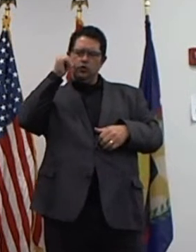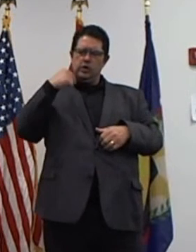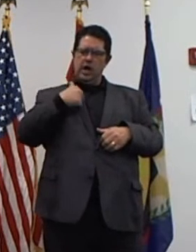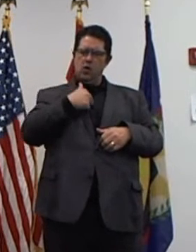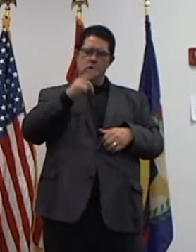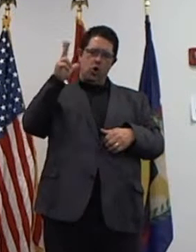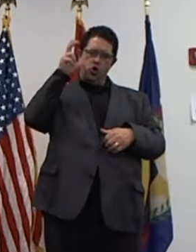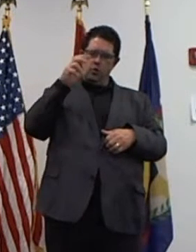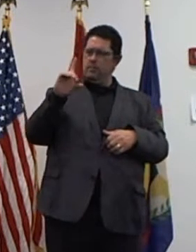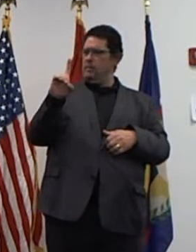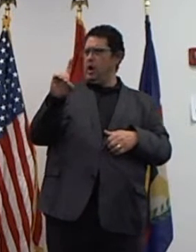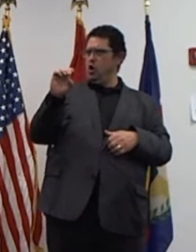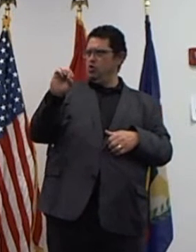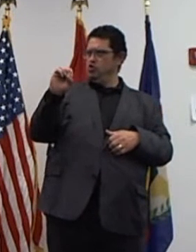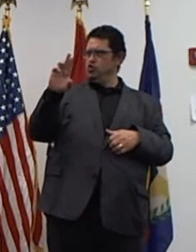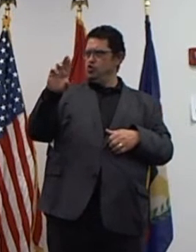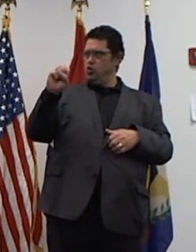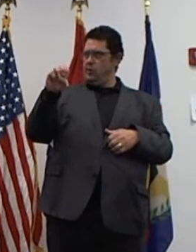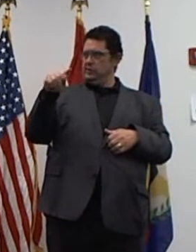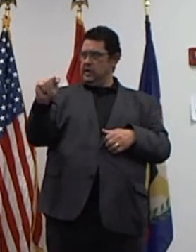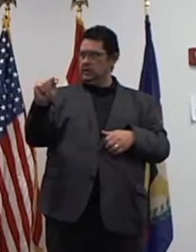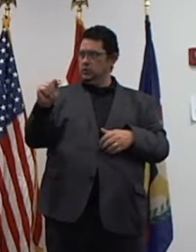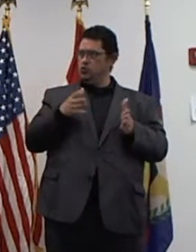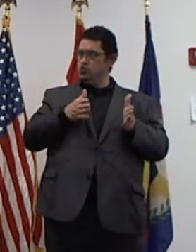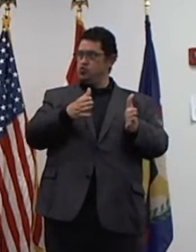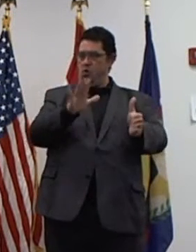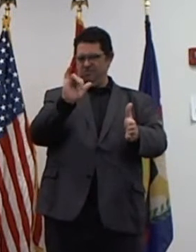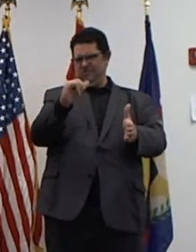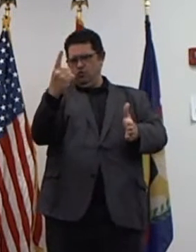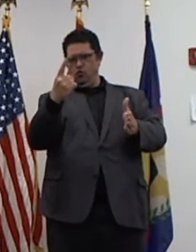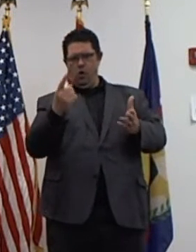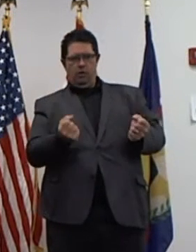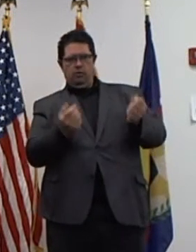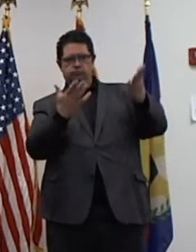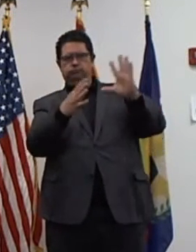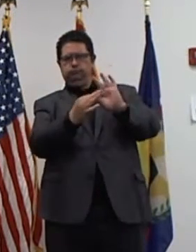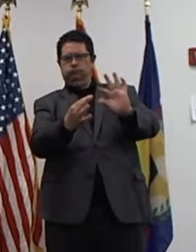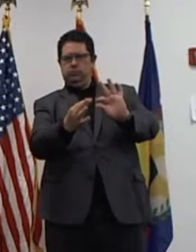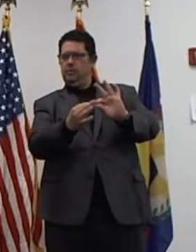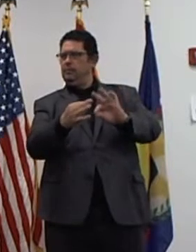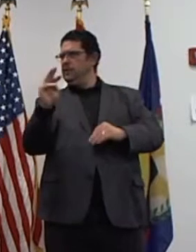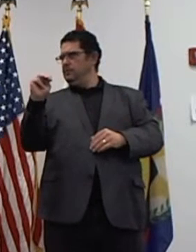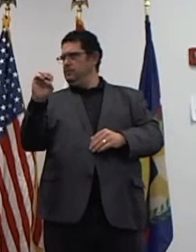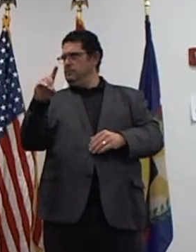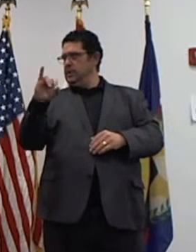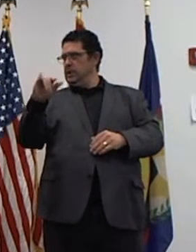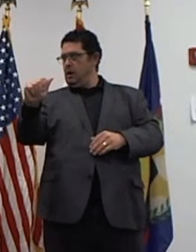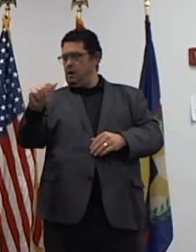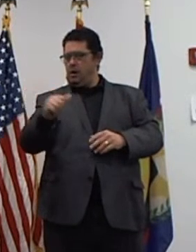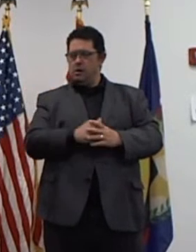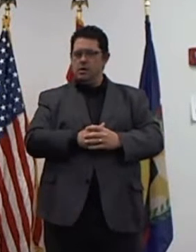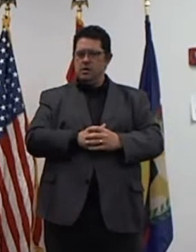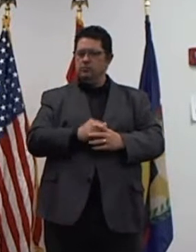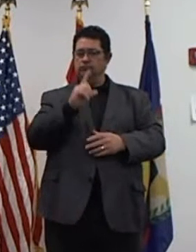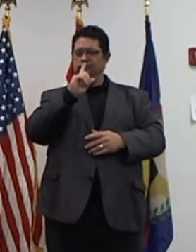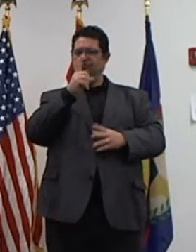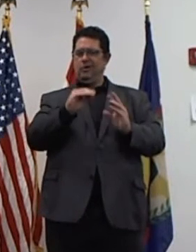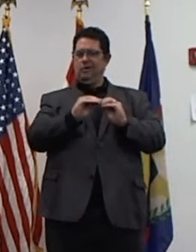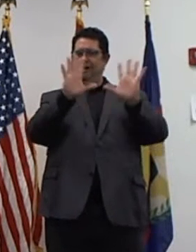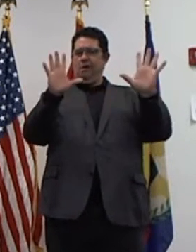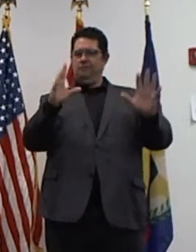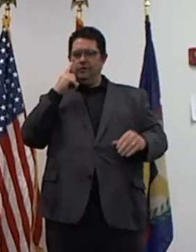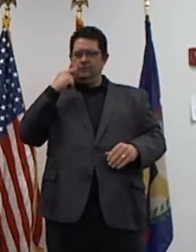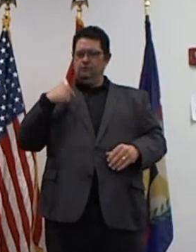Dorset Road, and that was the one that was brought up in the media. But it really is obvious to us that